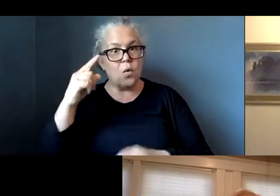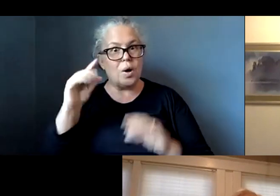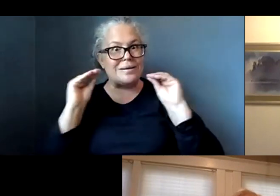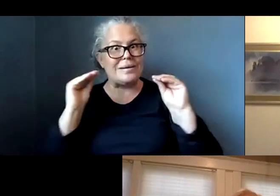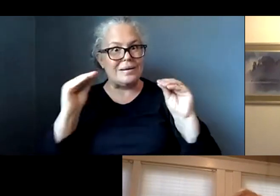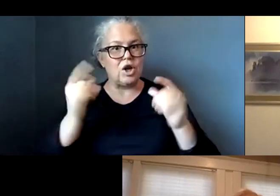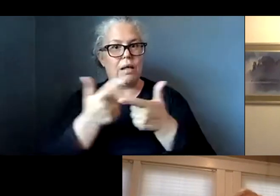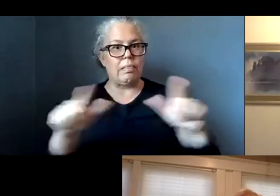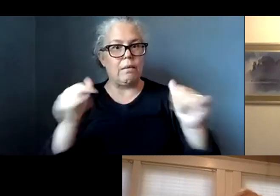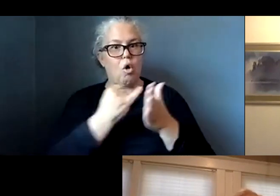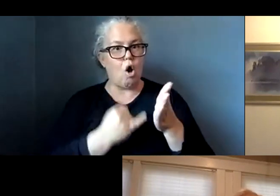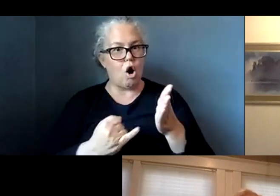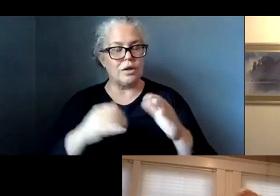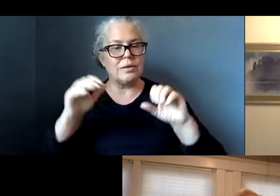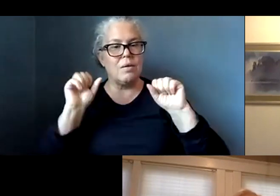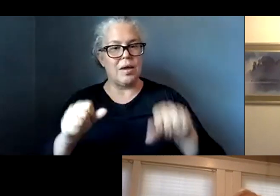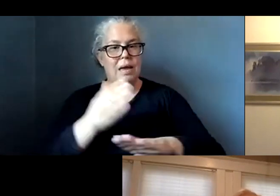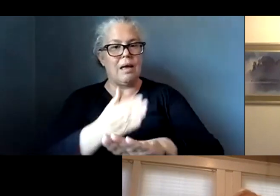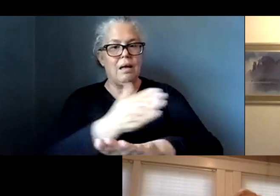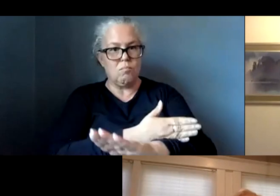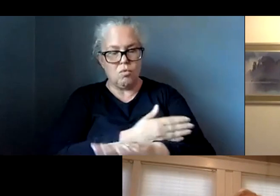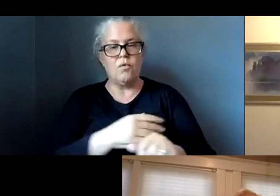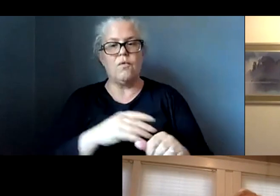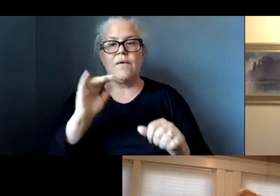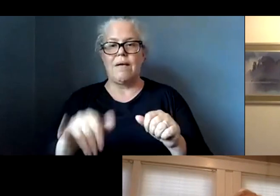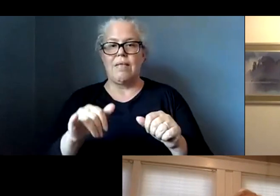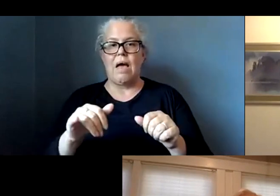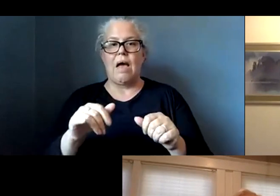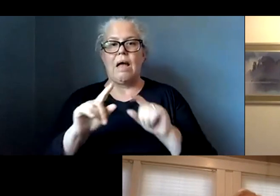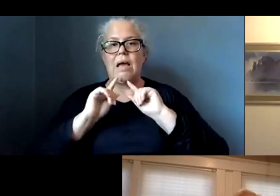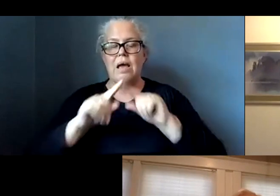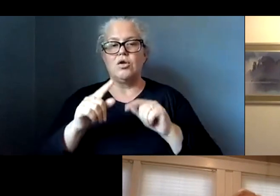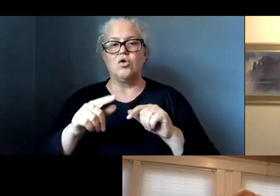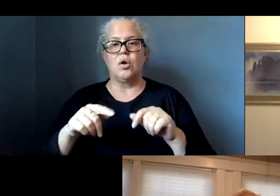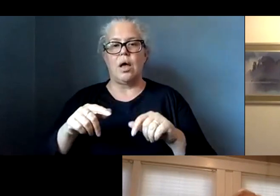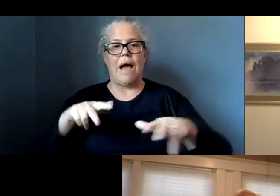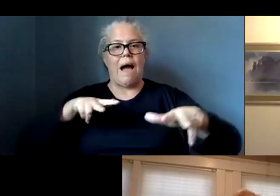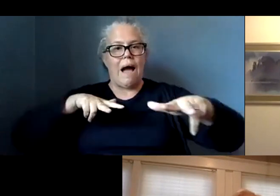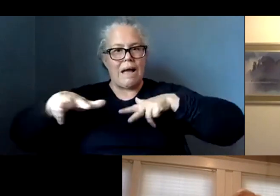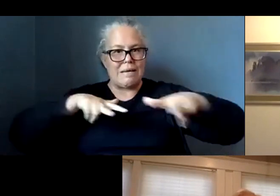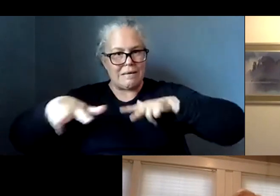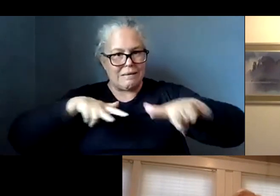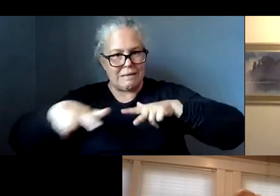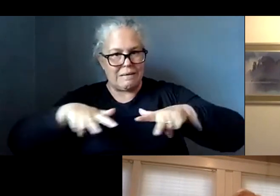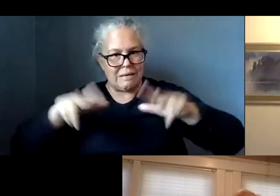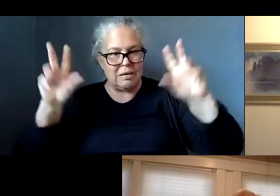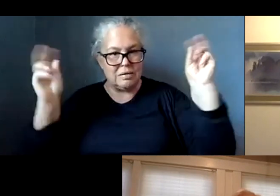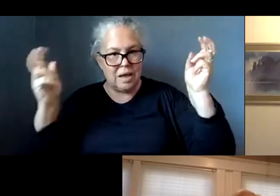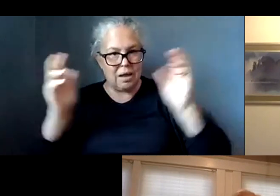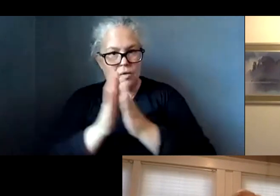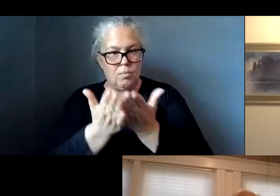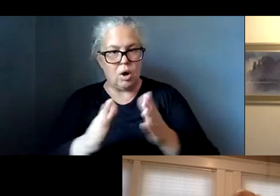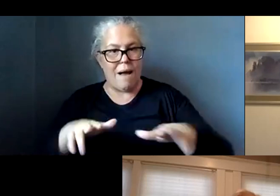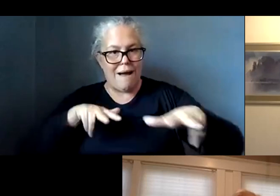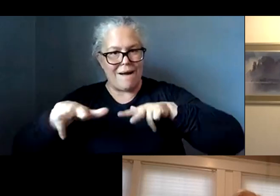be improved. Part of the answer is in the book's title, Through Hiking. I was 22